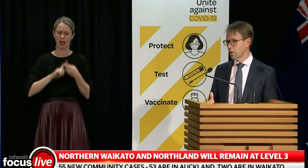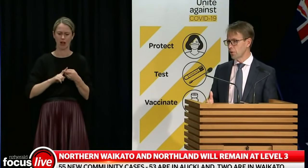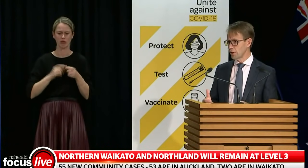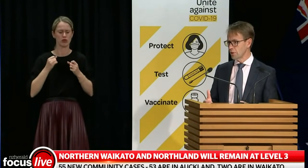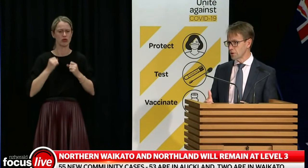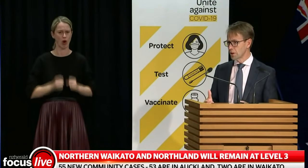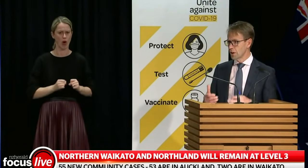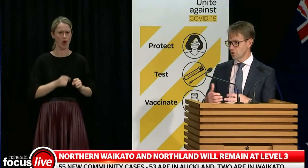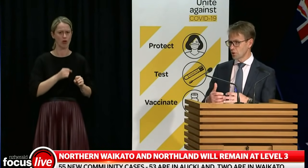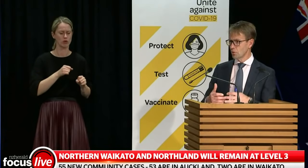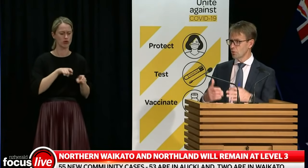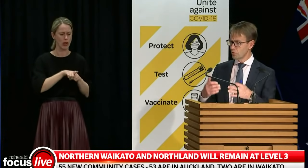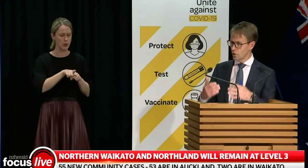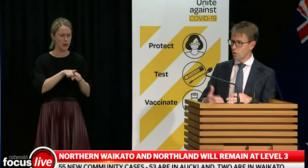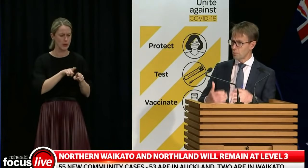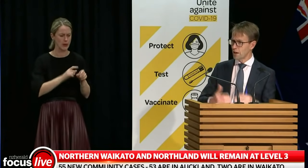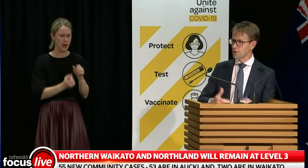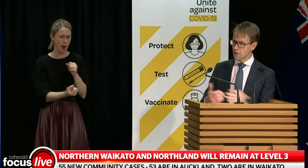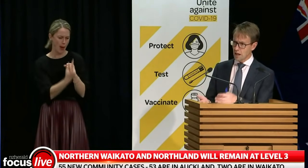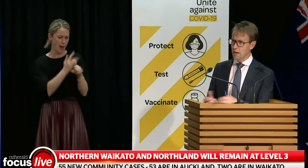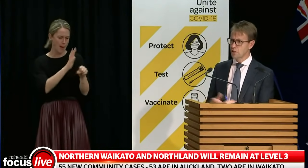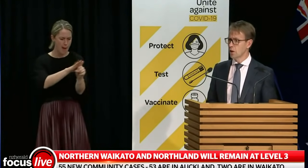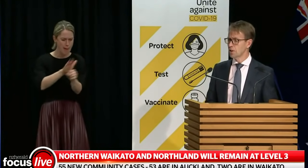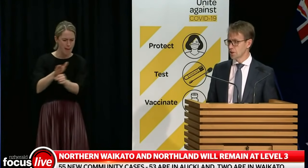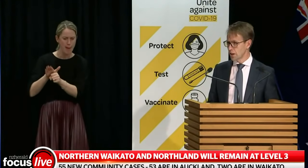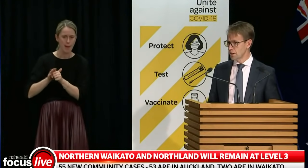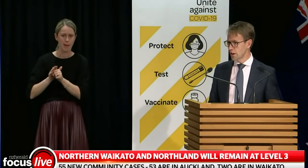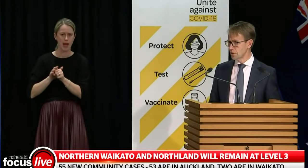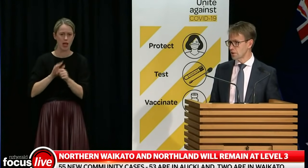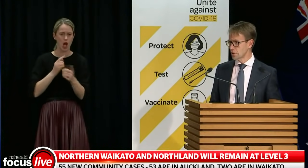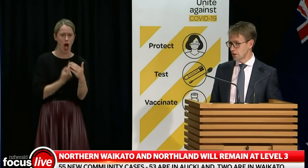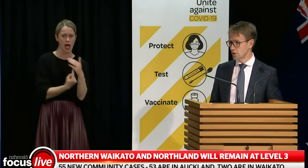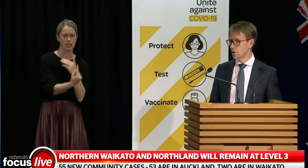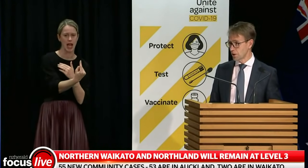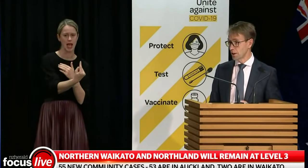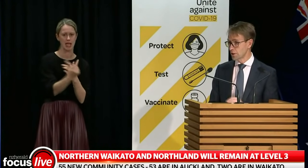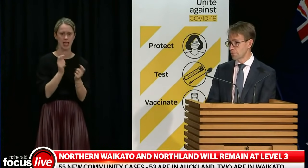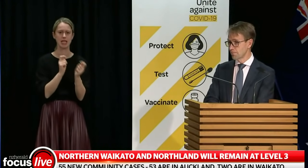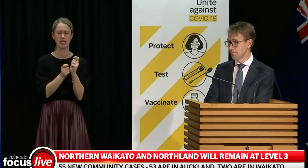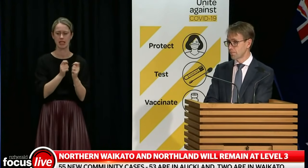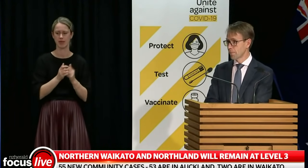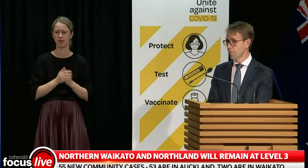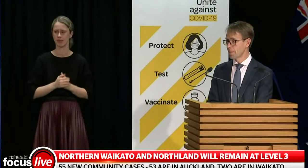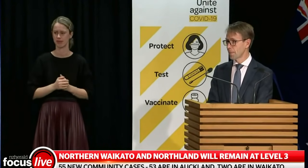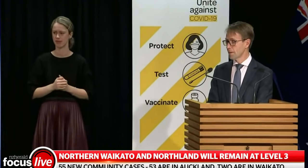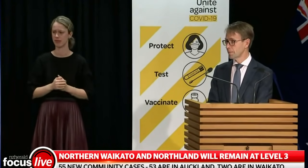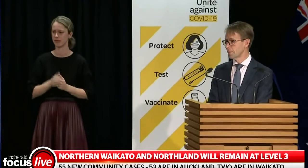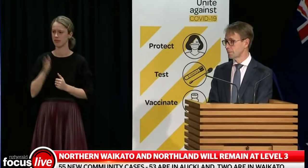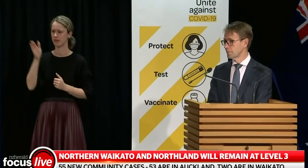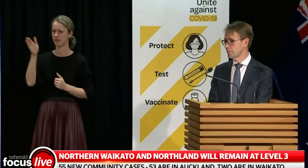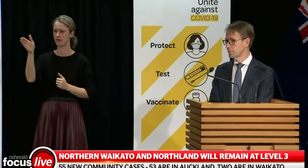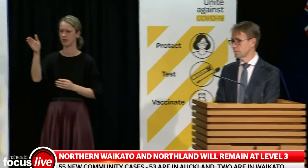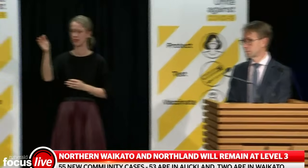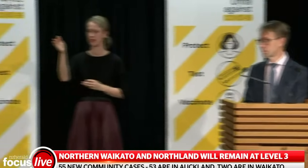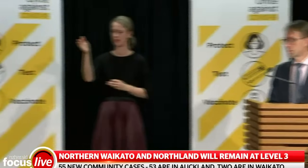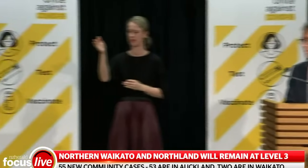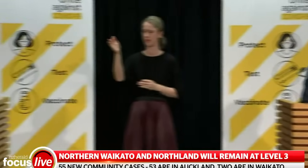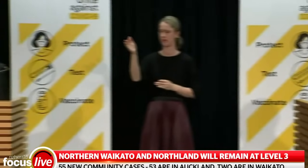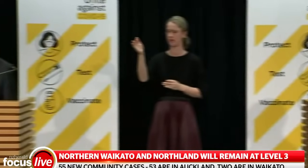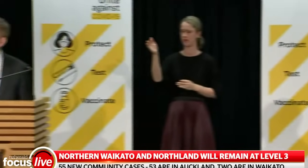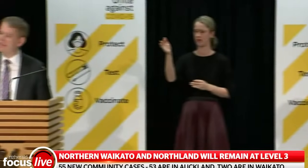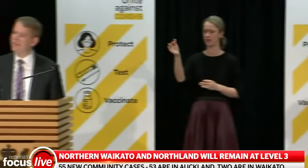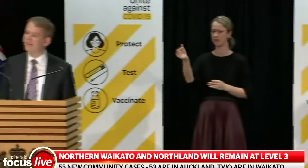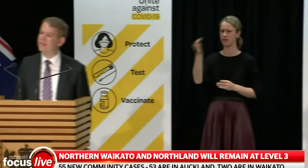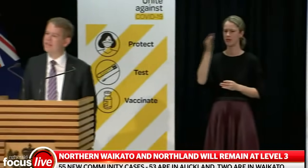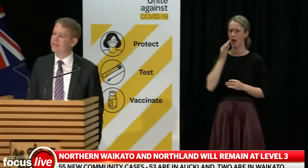aggressive public health effort to follow up cases and isolate and test contacts. Yeah. You said earlier, I think, forgive me if